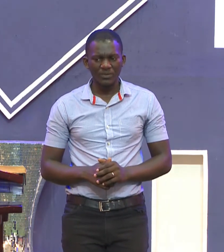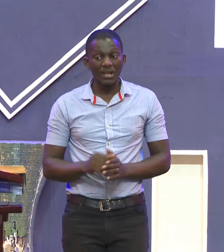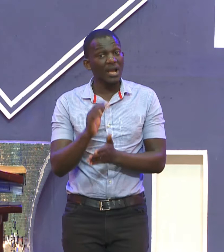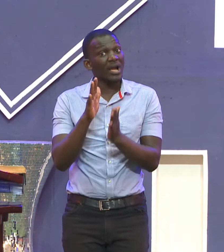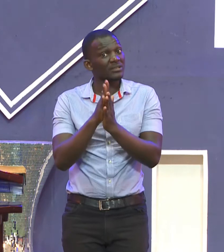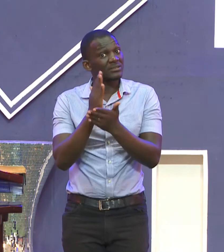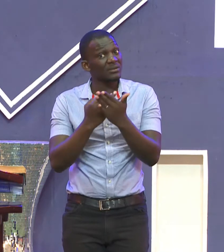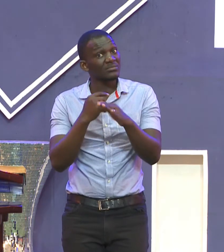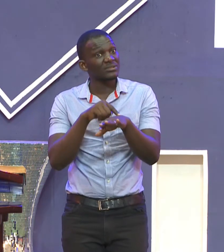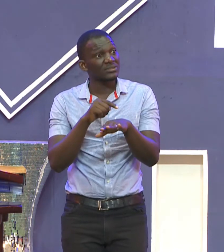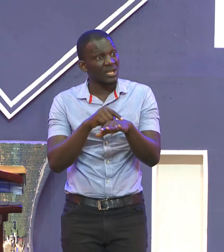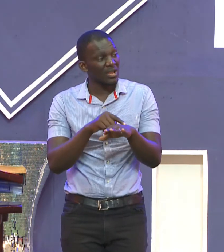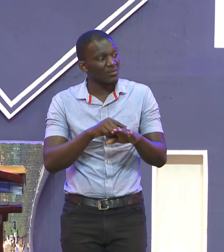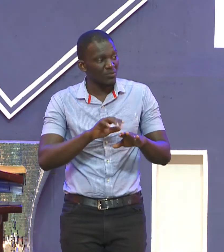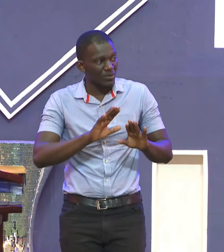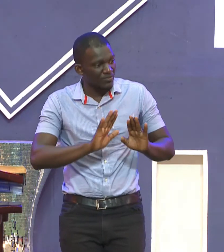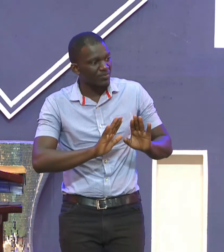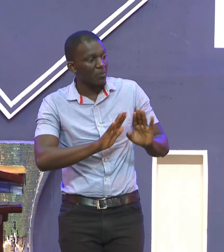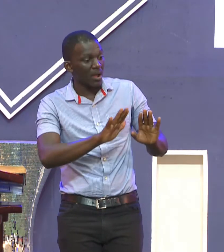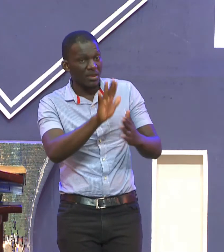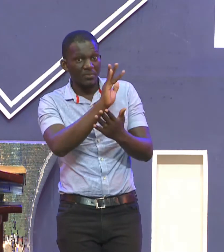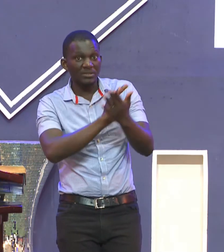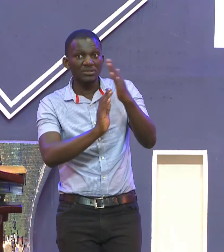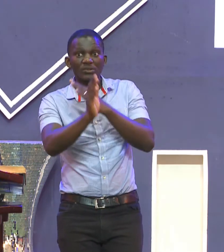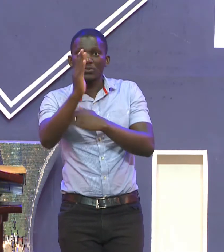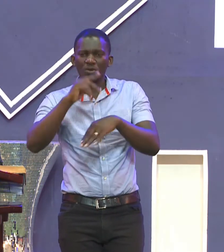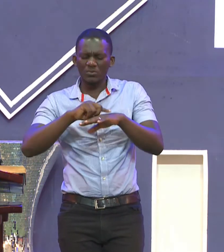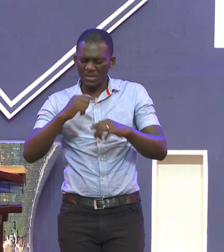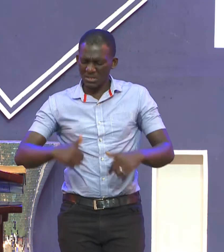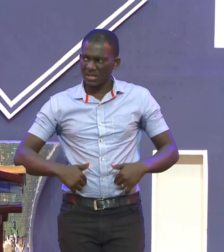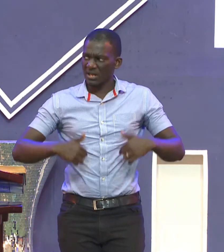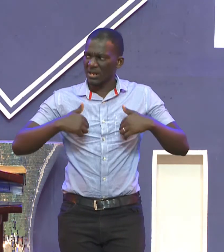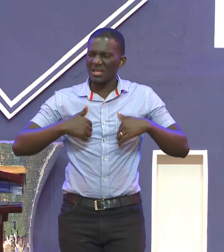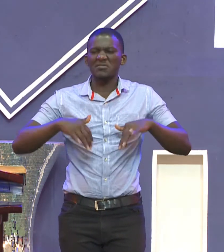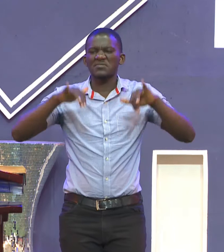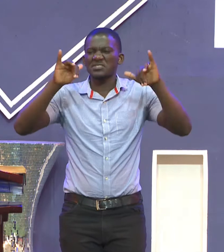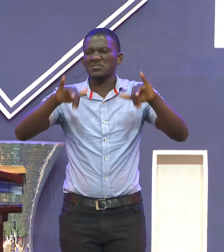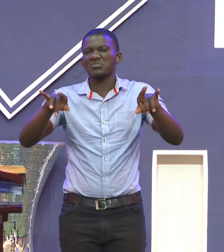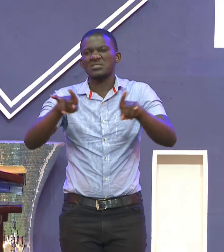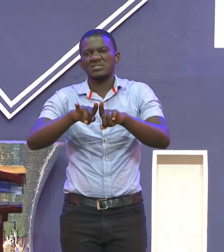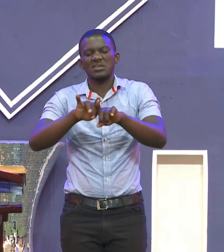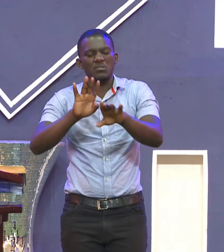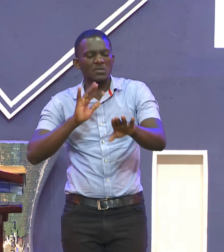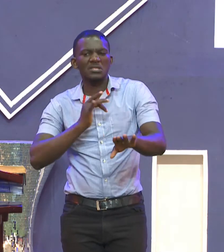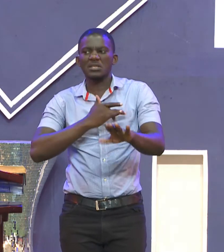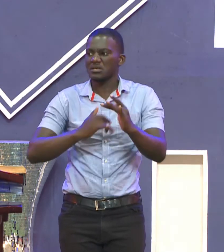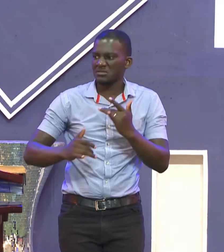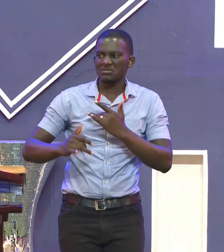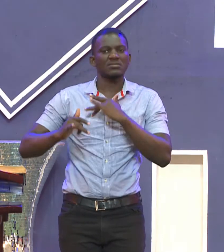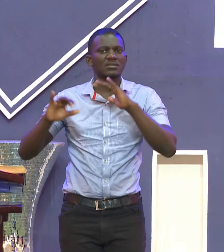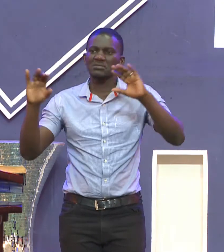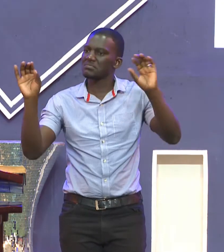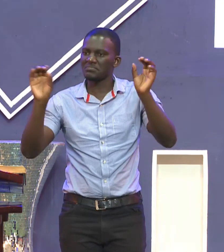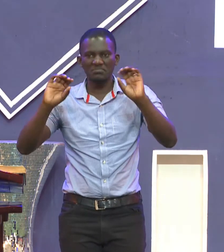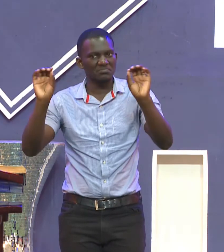And sometimes we even leave the presence of God and it seems as if our lives have not